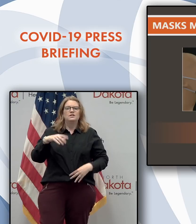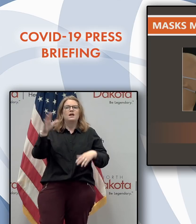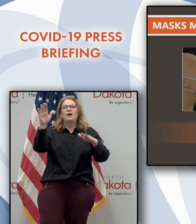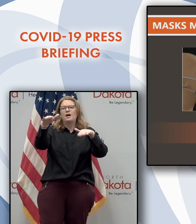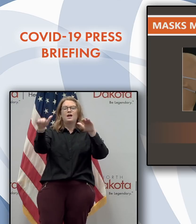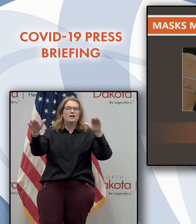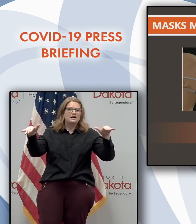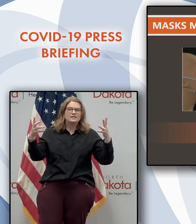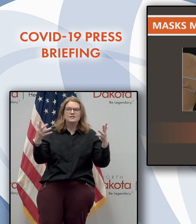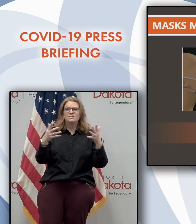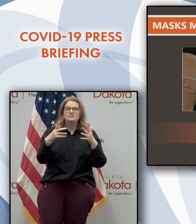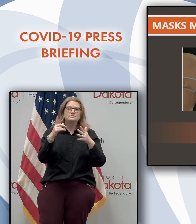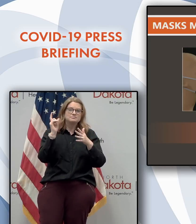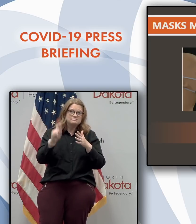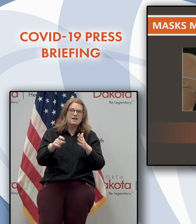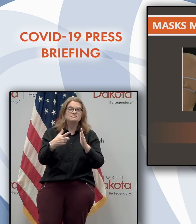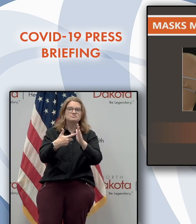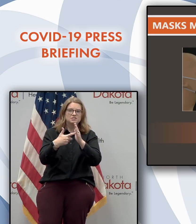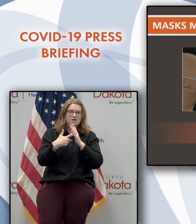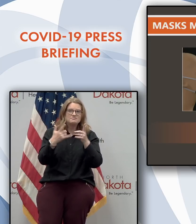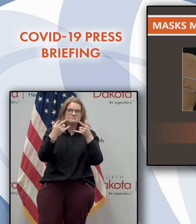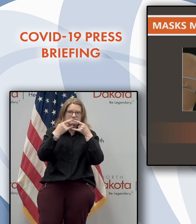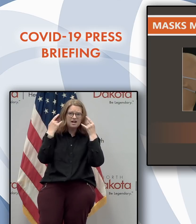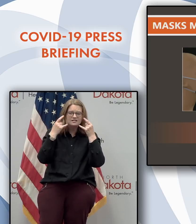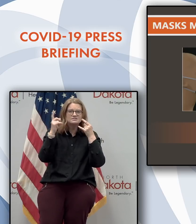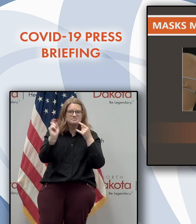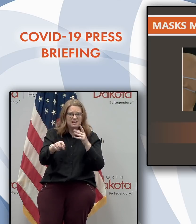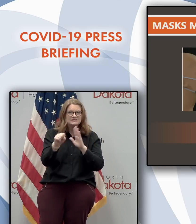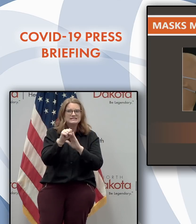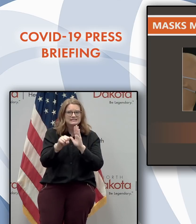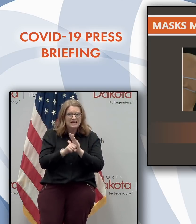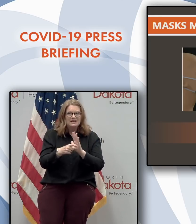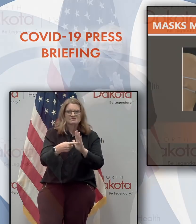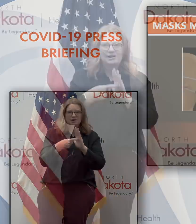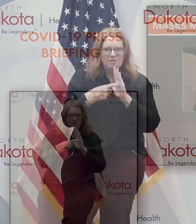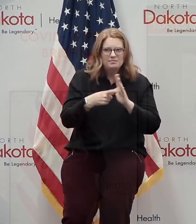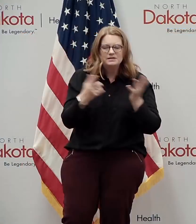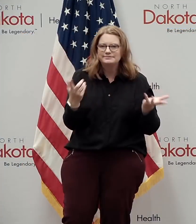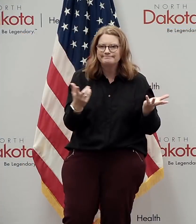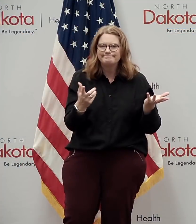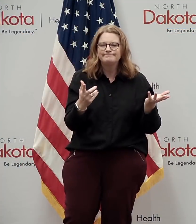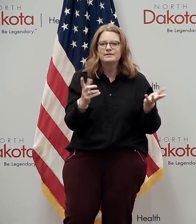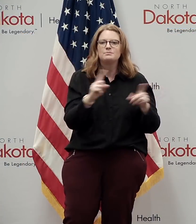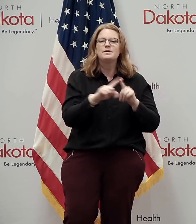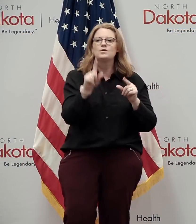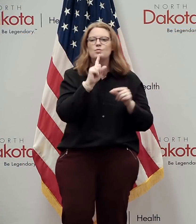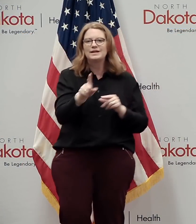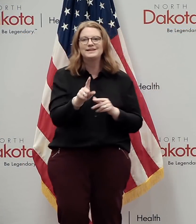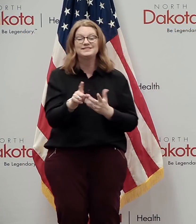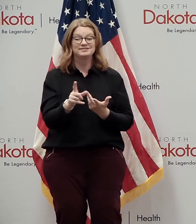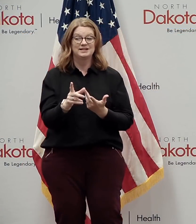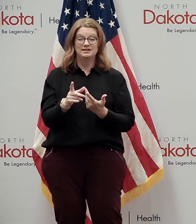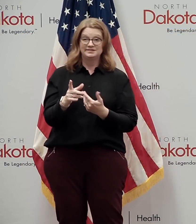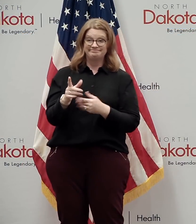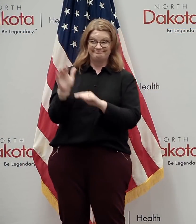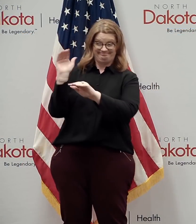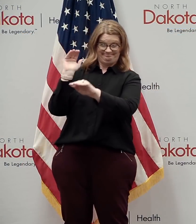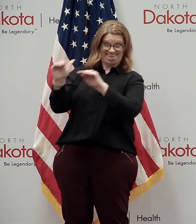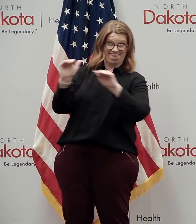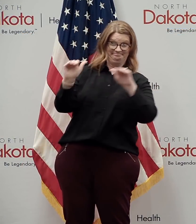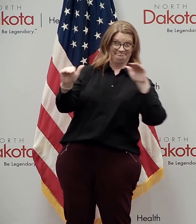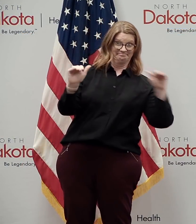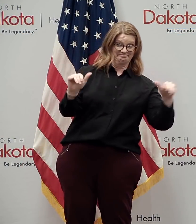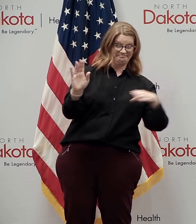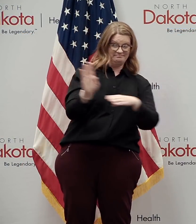Dakota to do a statewide mandate. Again, we want to put this back out to businesses in particular to protect your